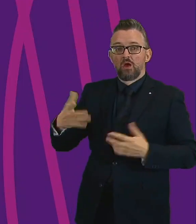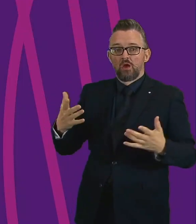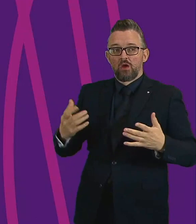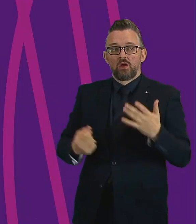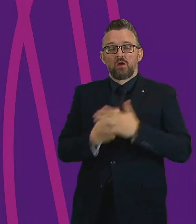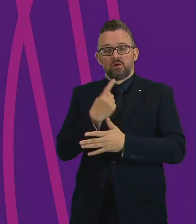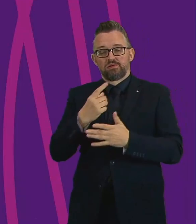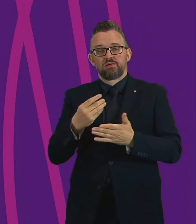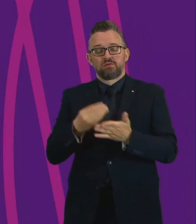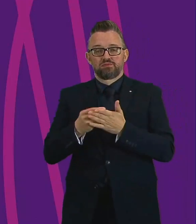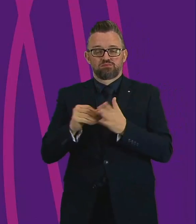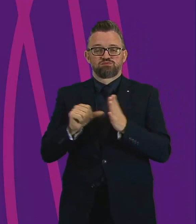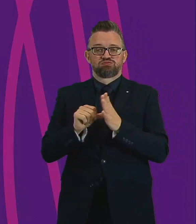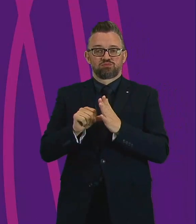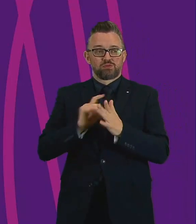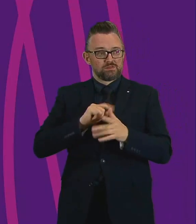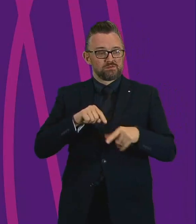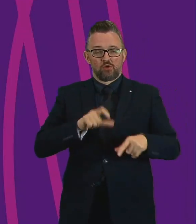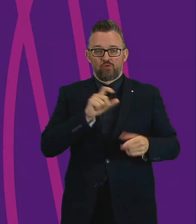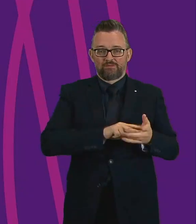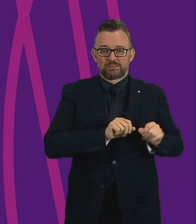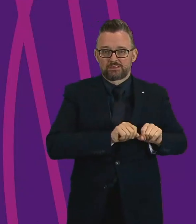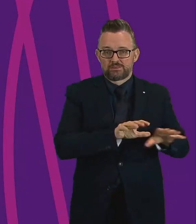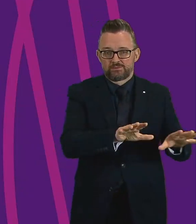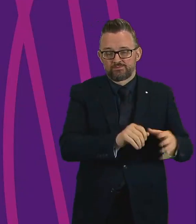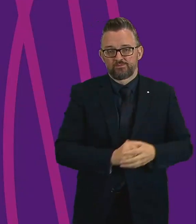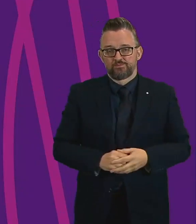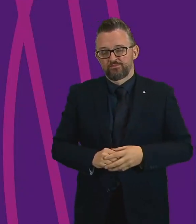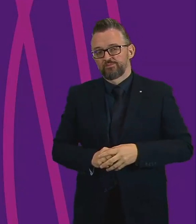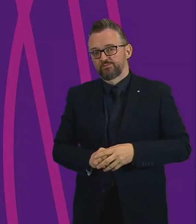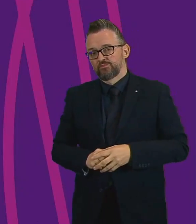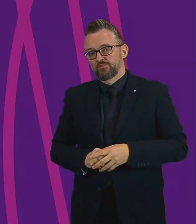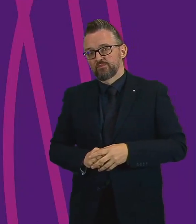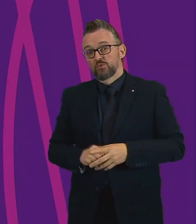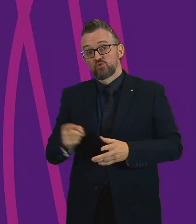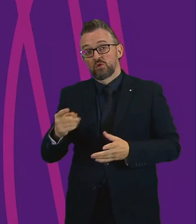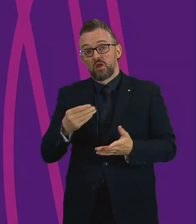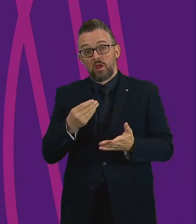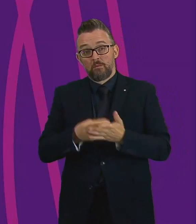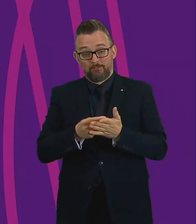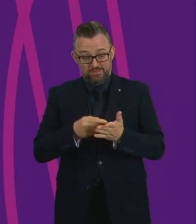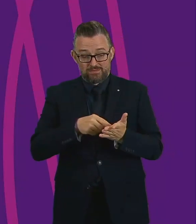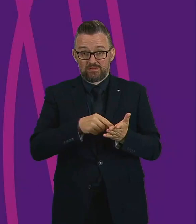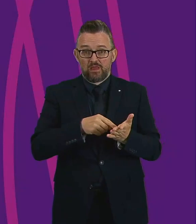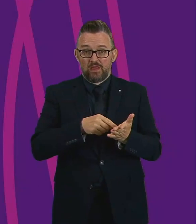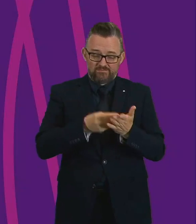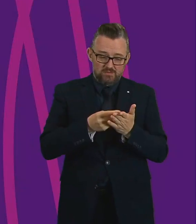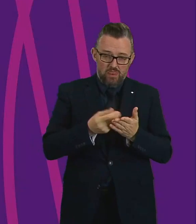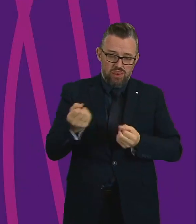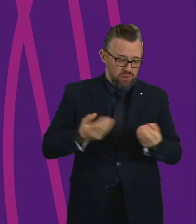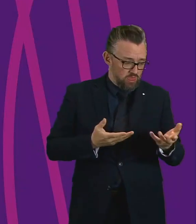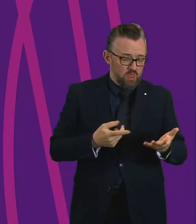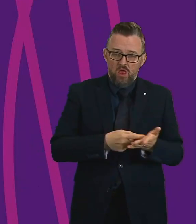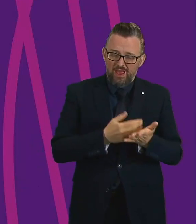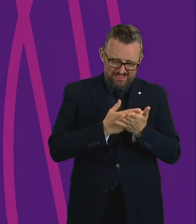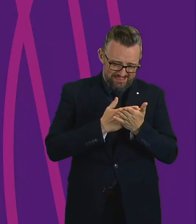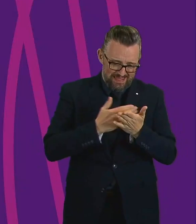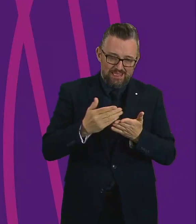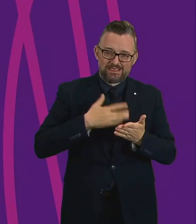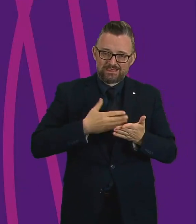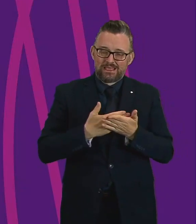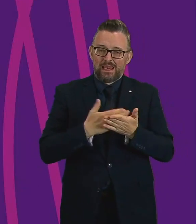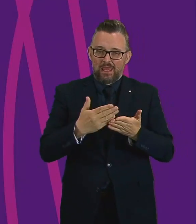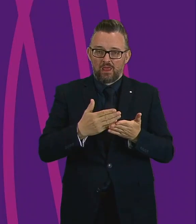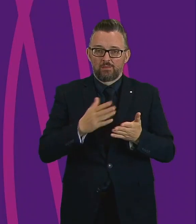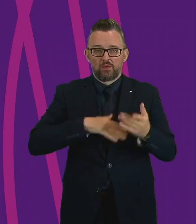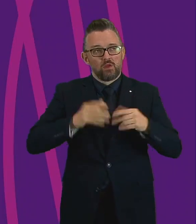country. In light of the pace and the scale of these actions, fiscal transparency is vital, building a shared understanding of